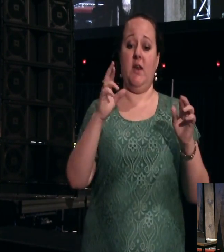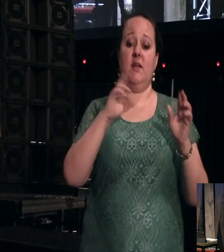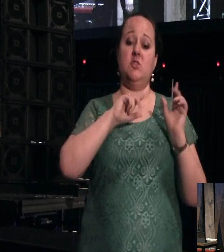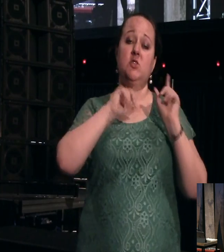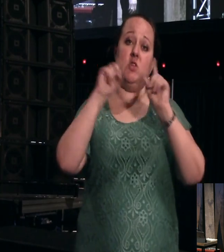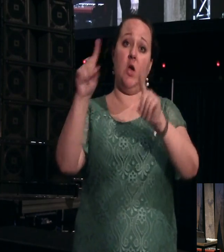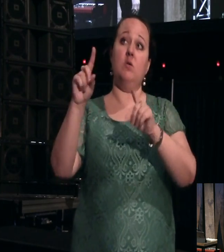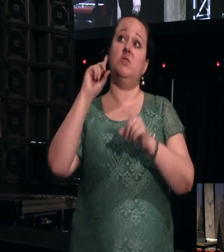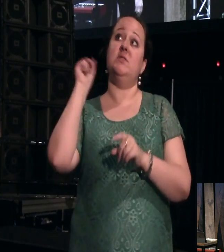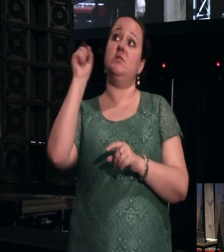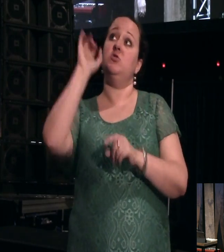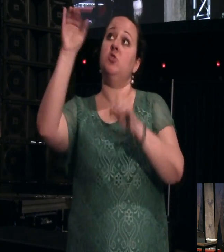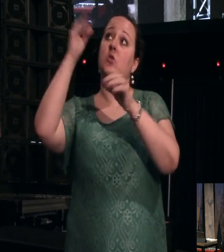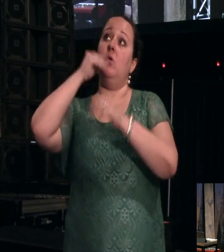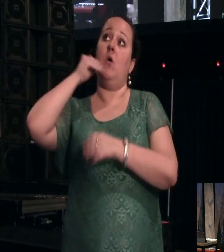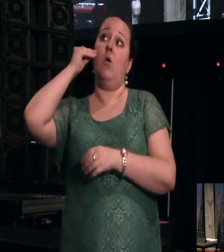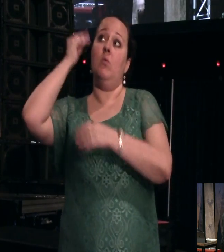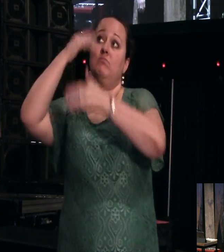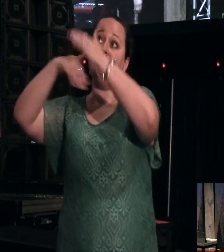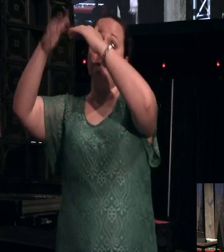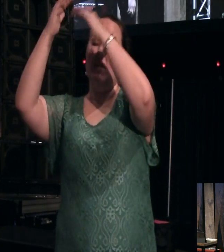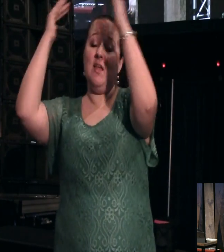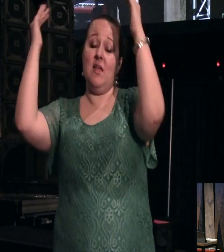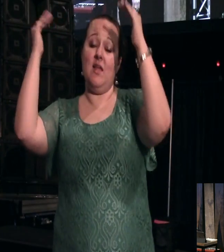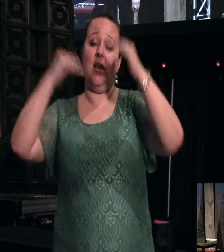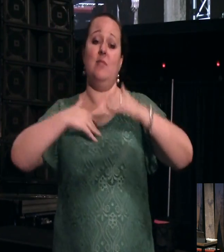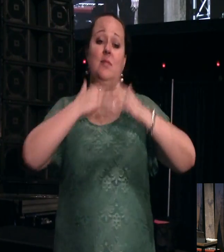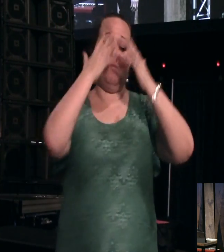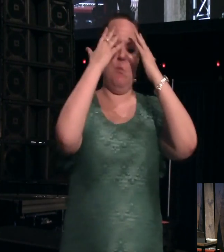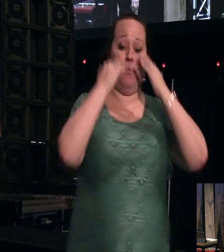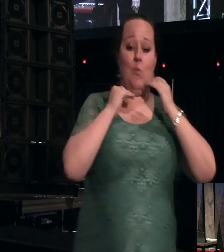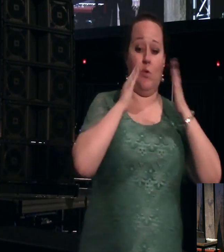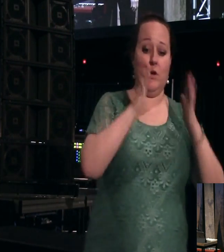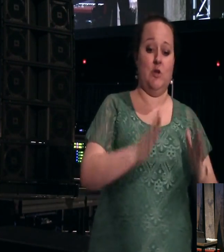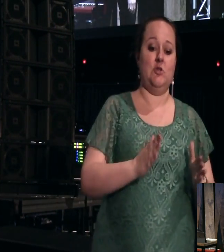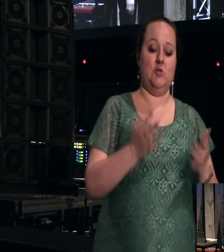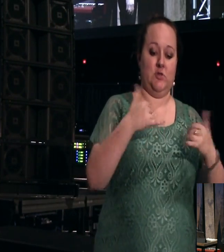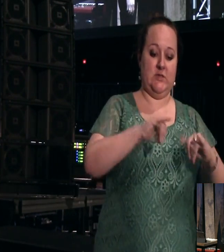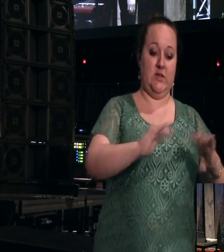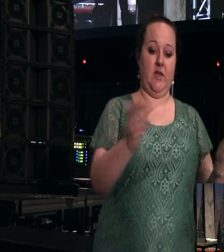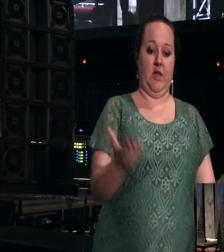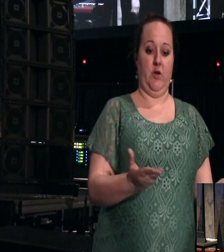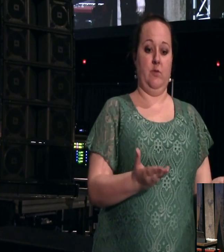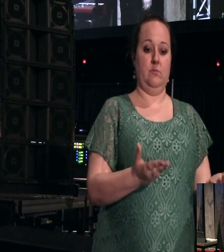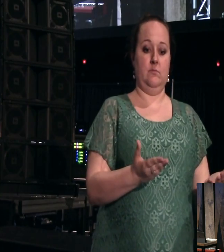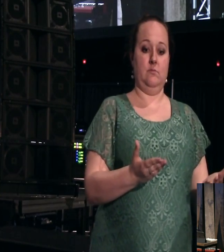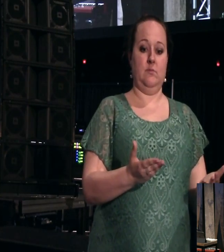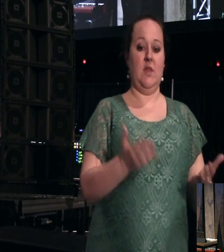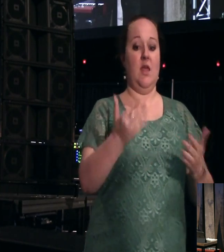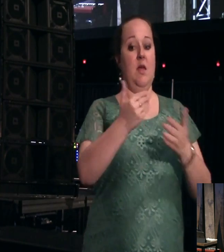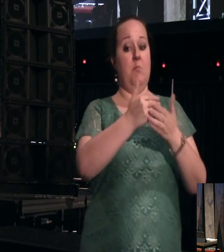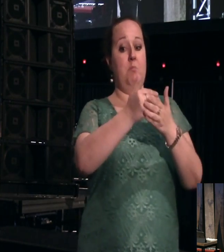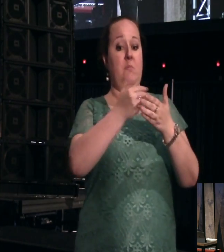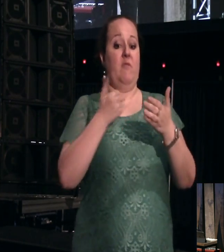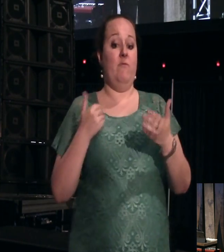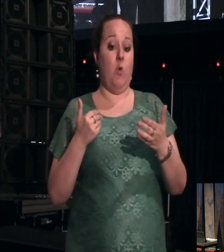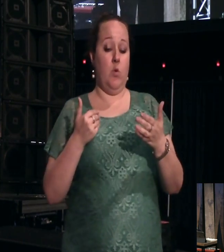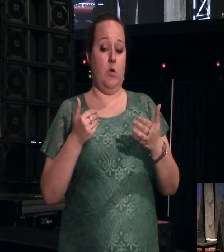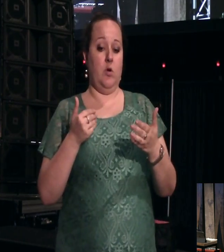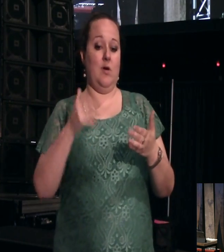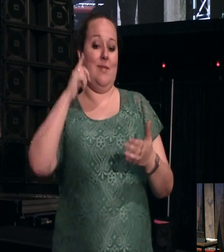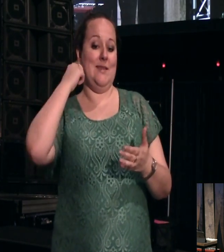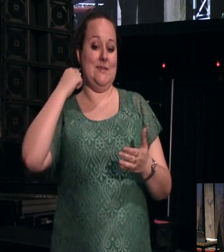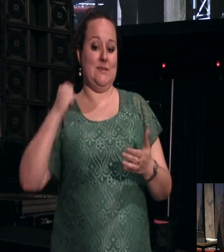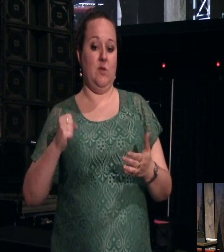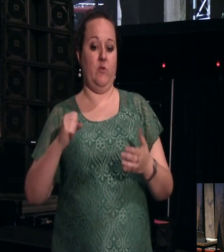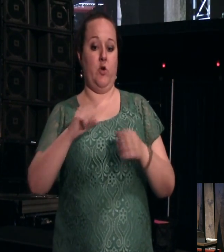Because man is going to his eternal home, and the mourners go about the streets. Verse 6, he says, before